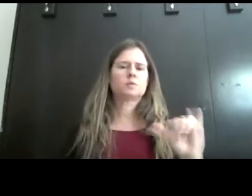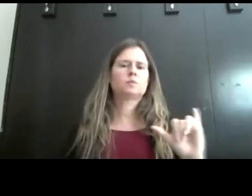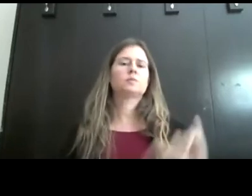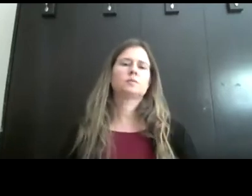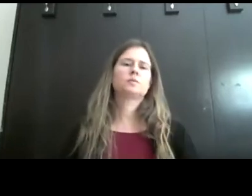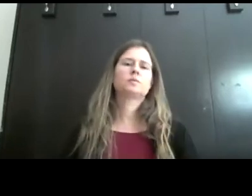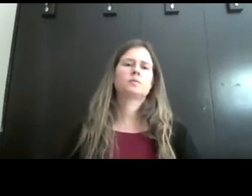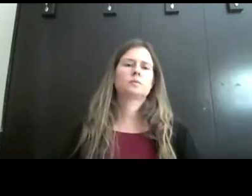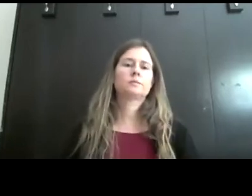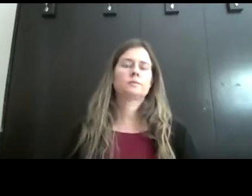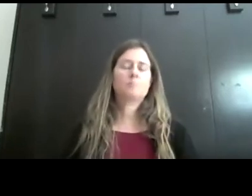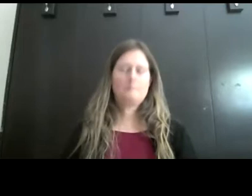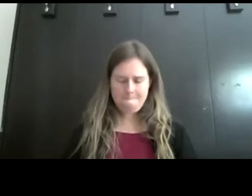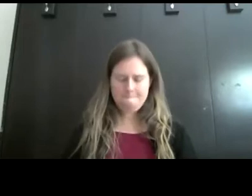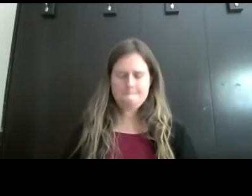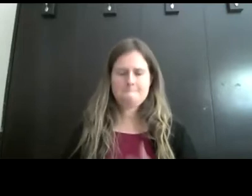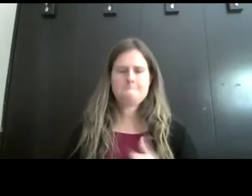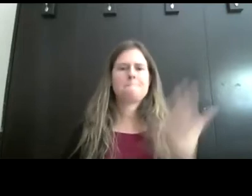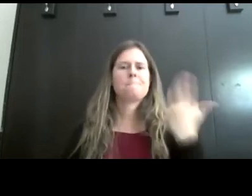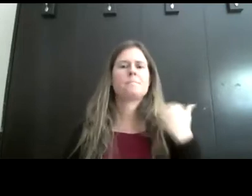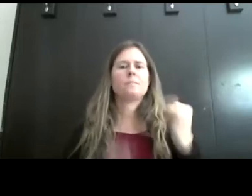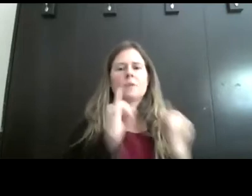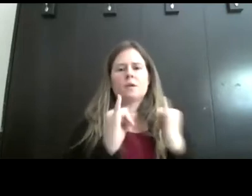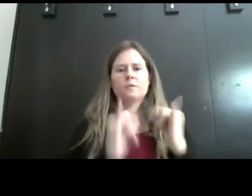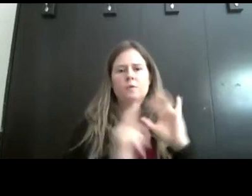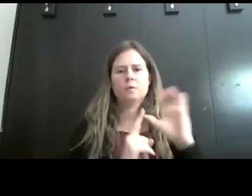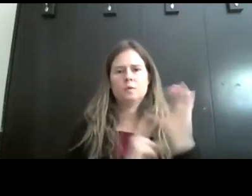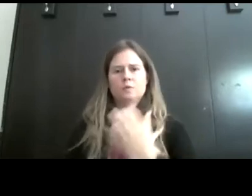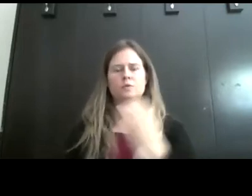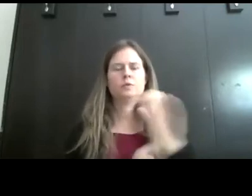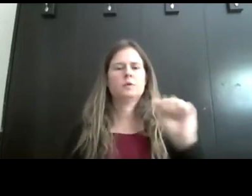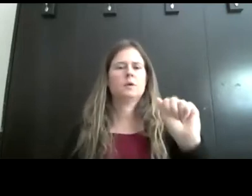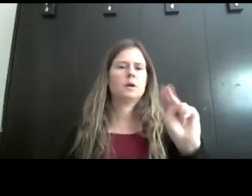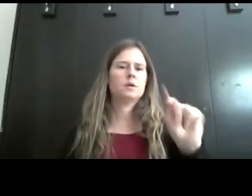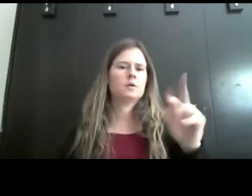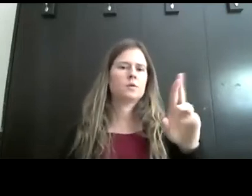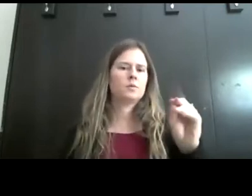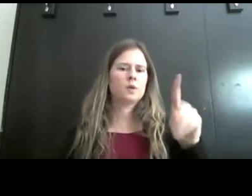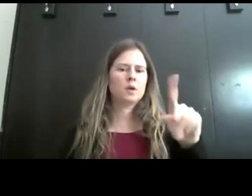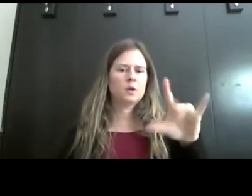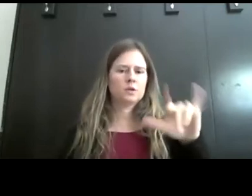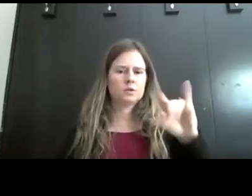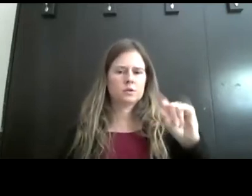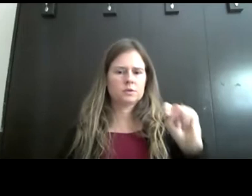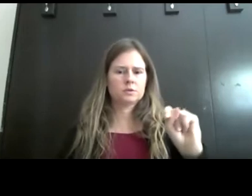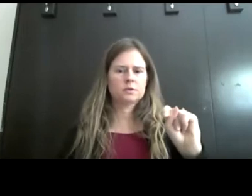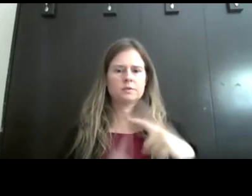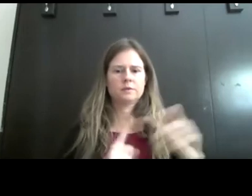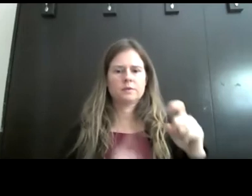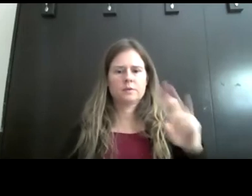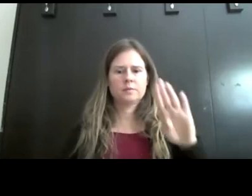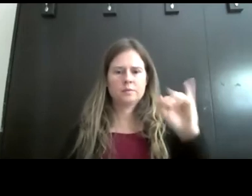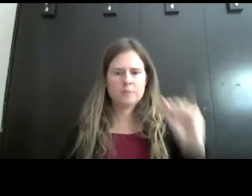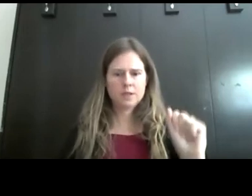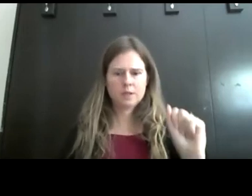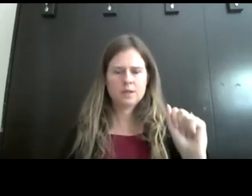I was interviewed by a cultural anthropologist from the Bureau of Indian Affairs. And